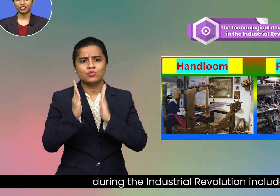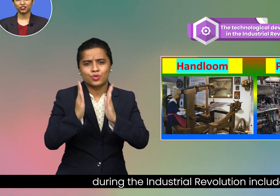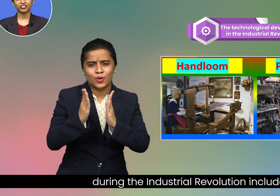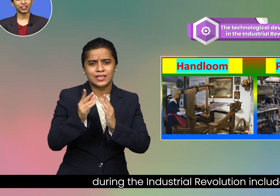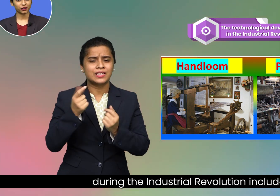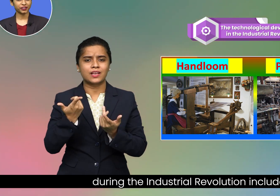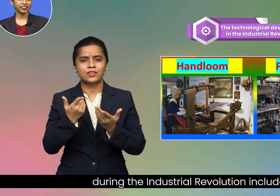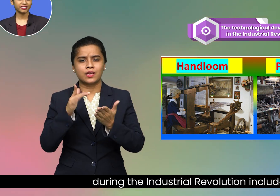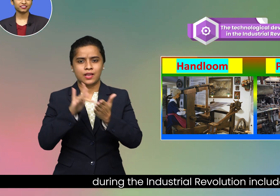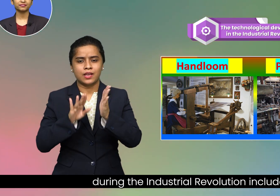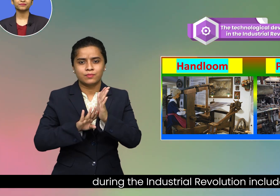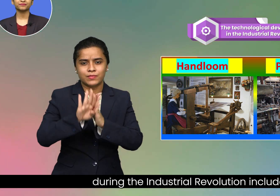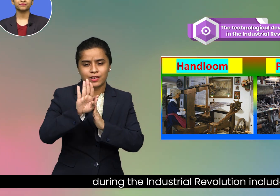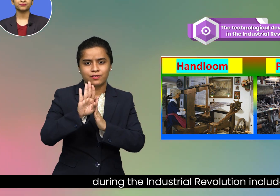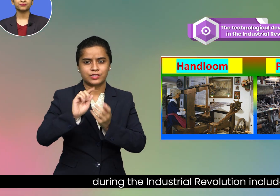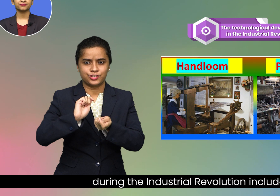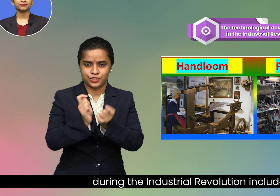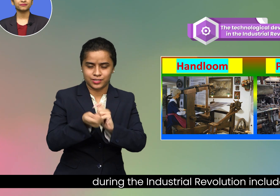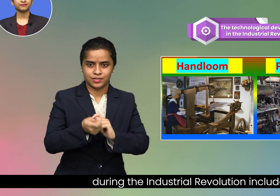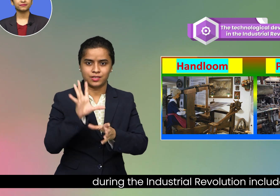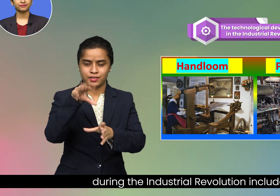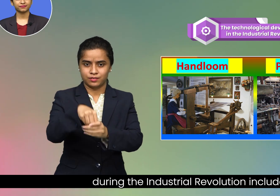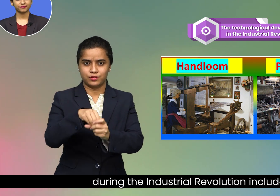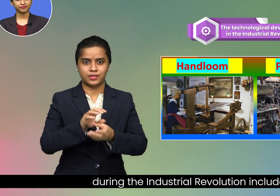Industrial Revolution included